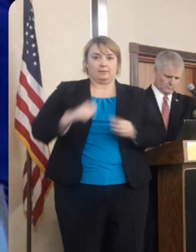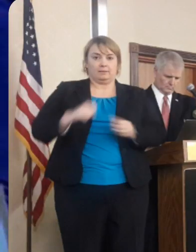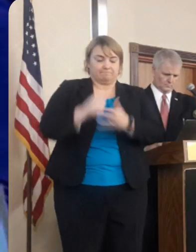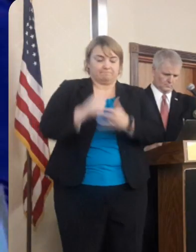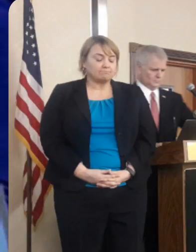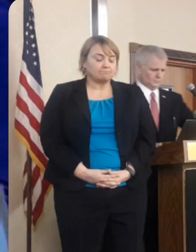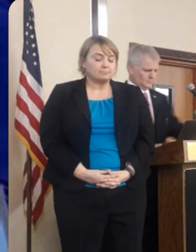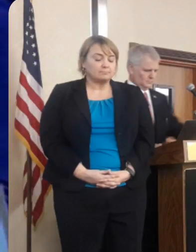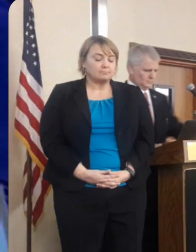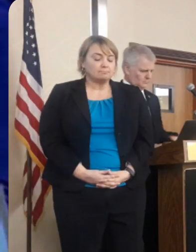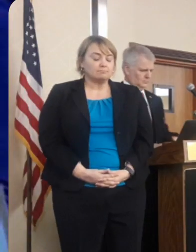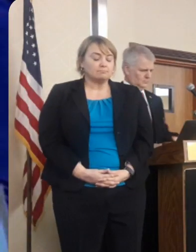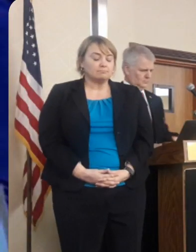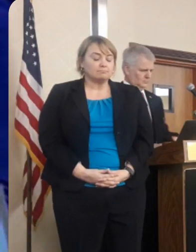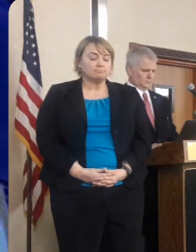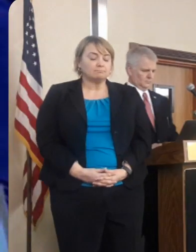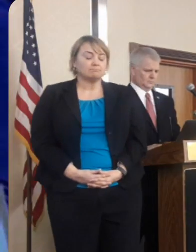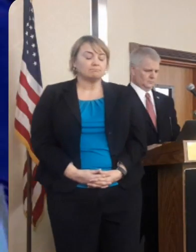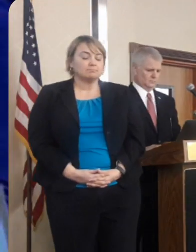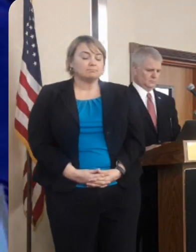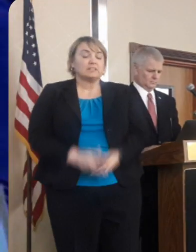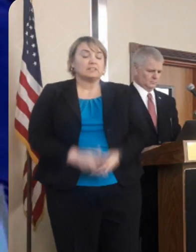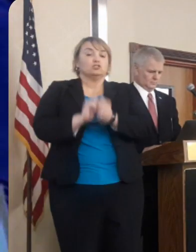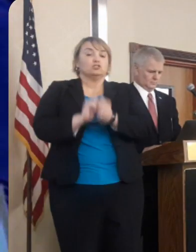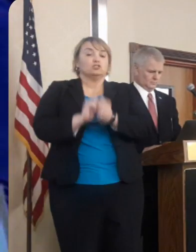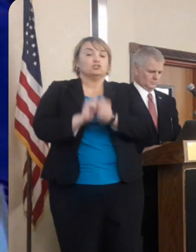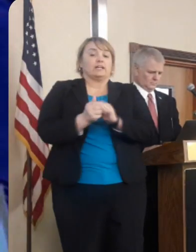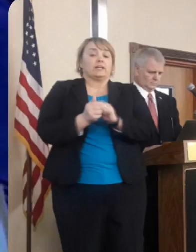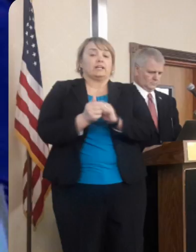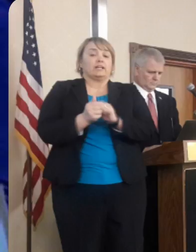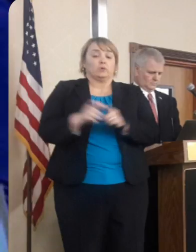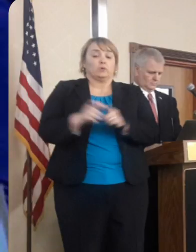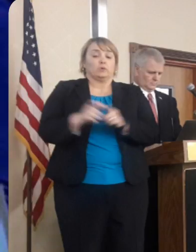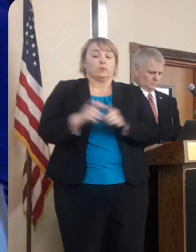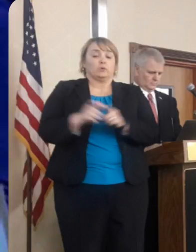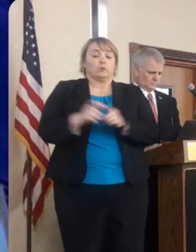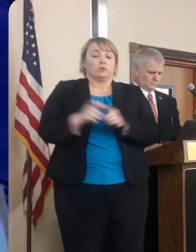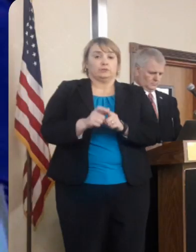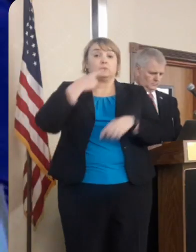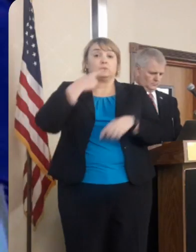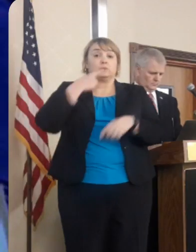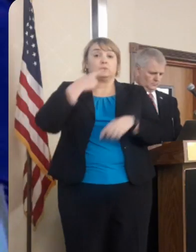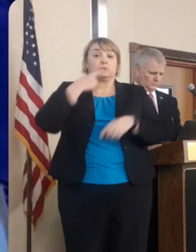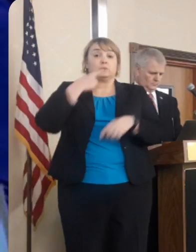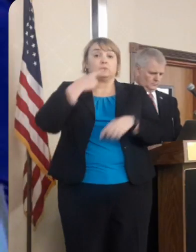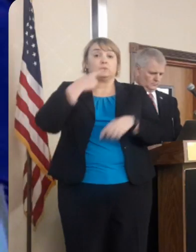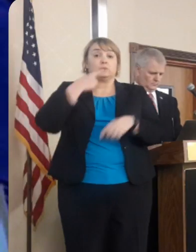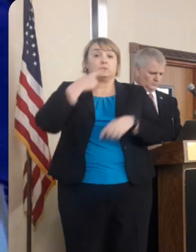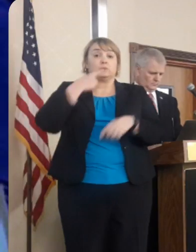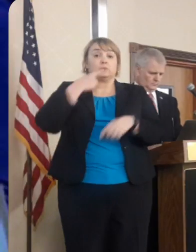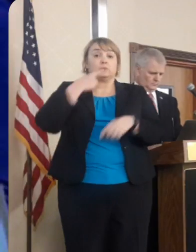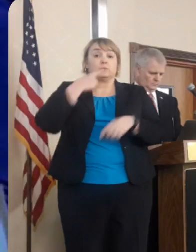say a person who is a registered lobbyist.